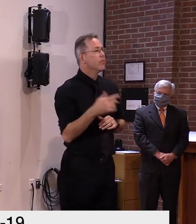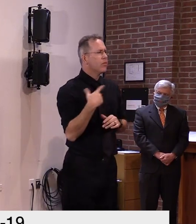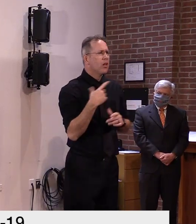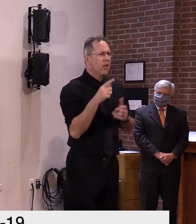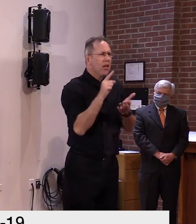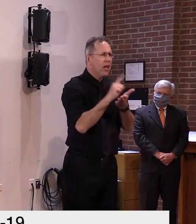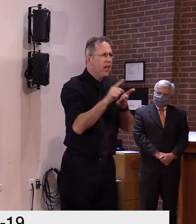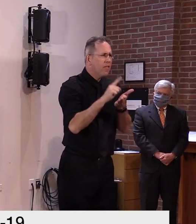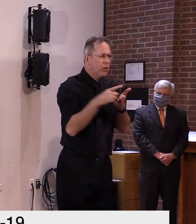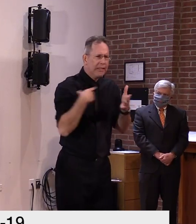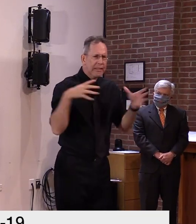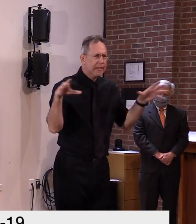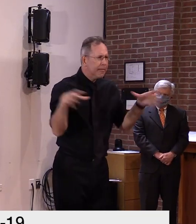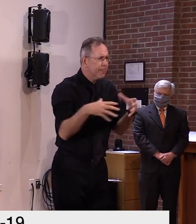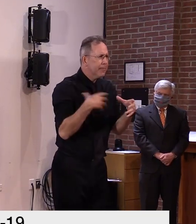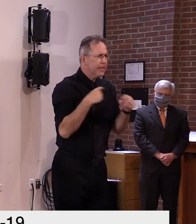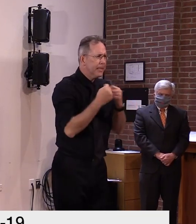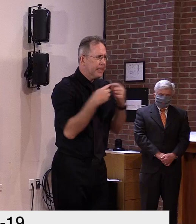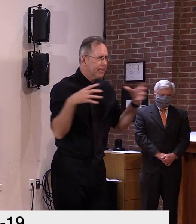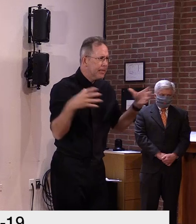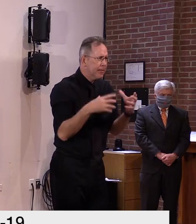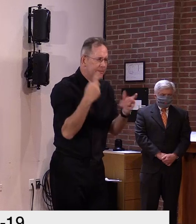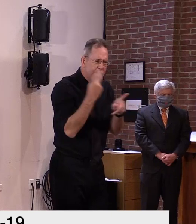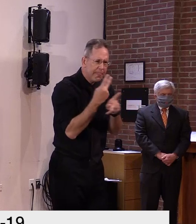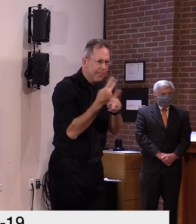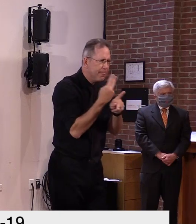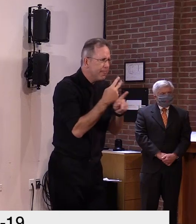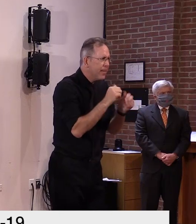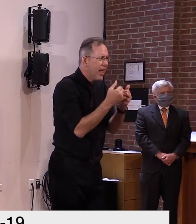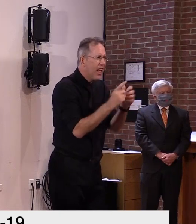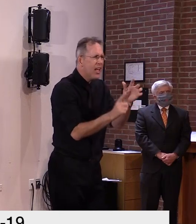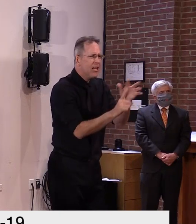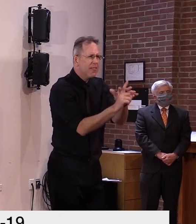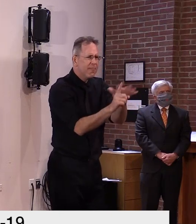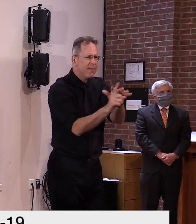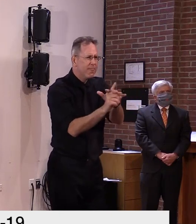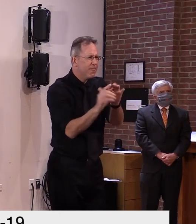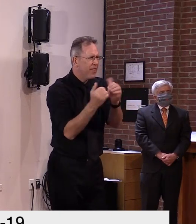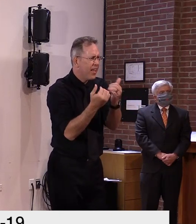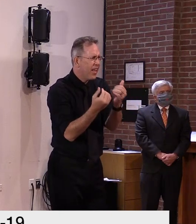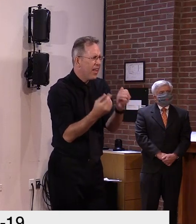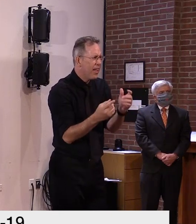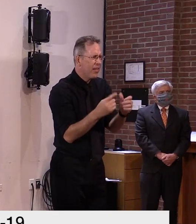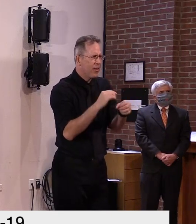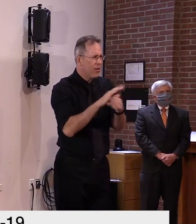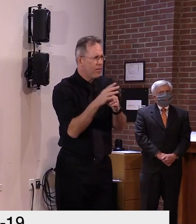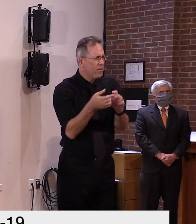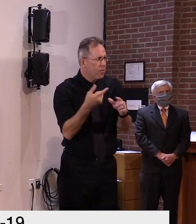be getting a handle on it. One of the most